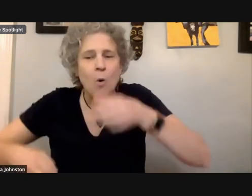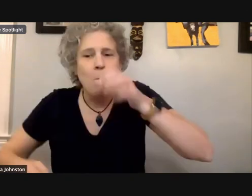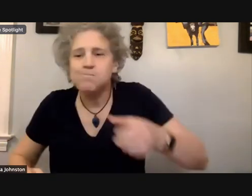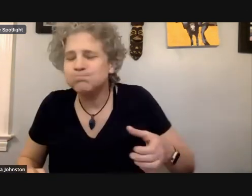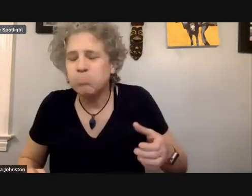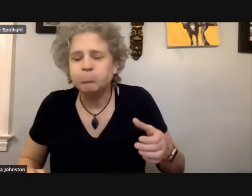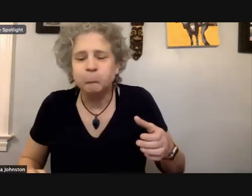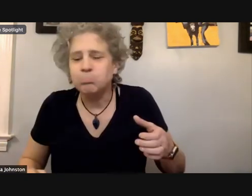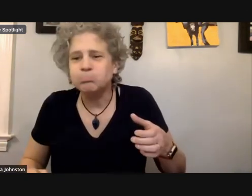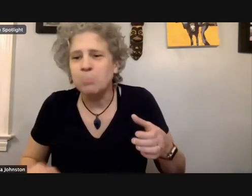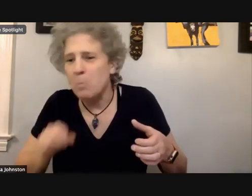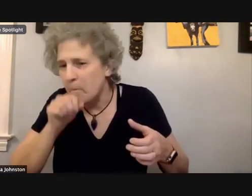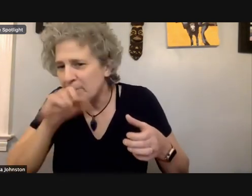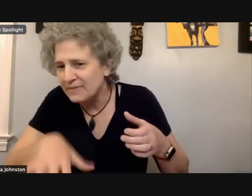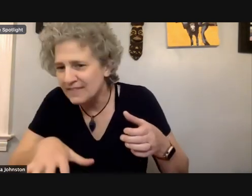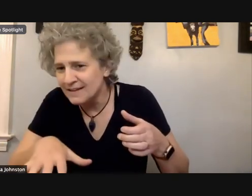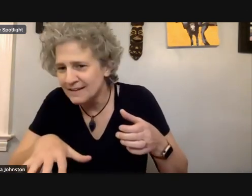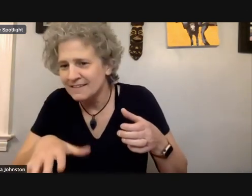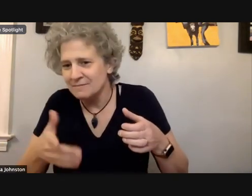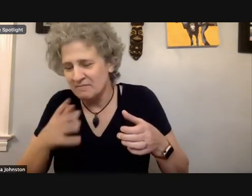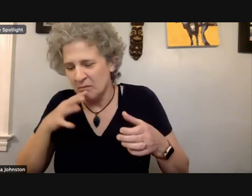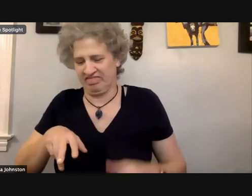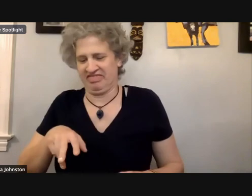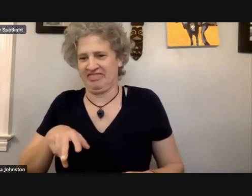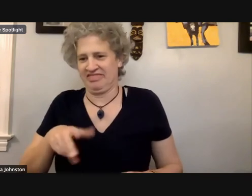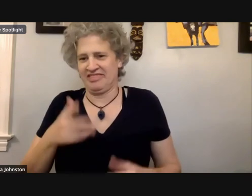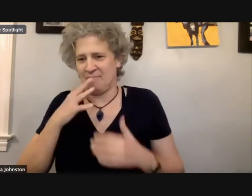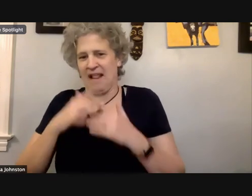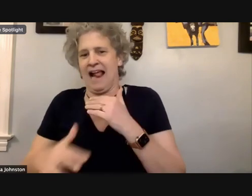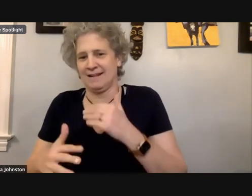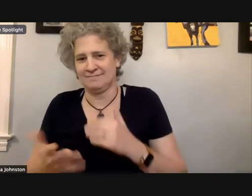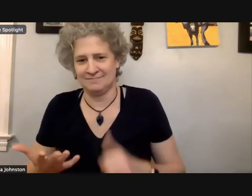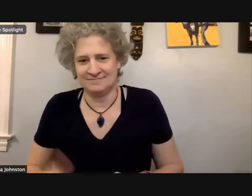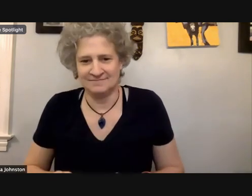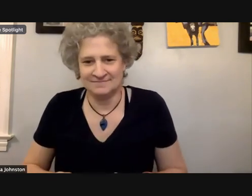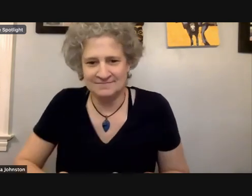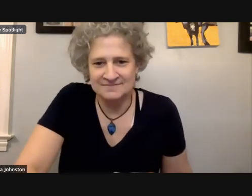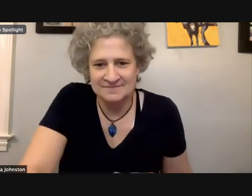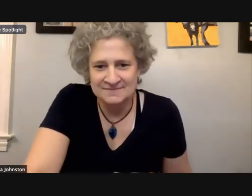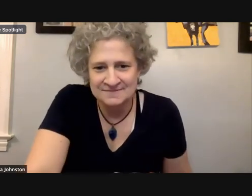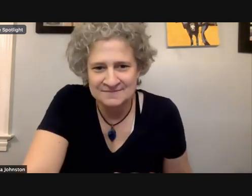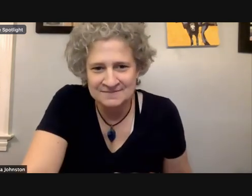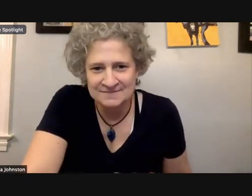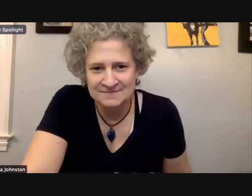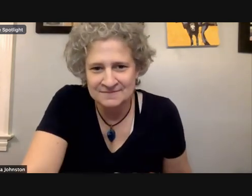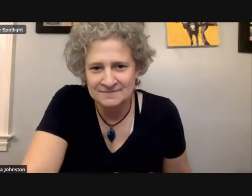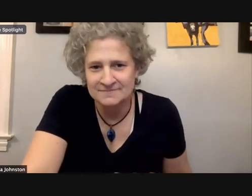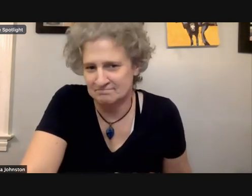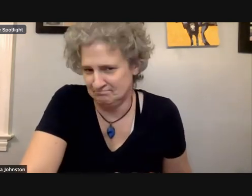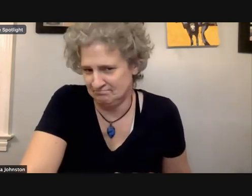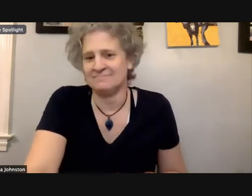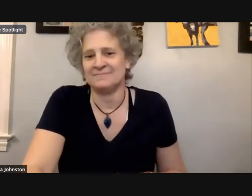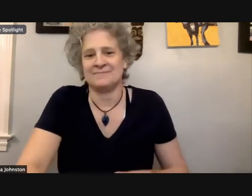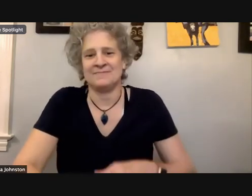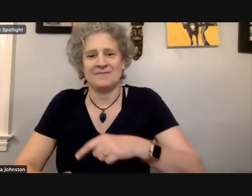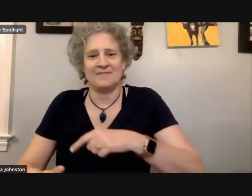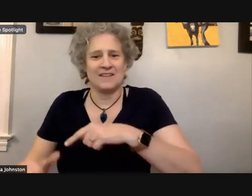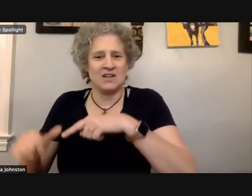and they make you rinse and spit, and it's never pleasant.